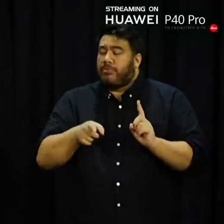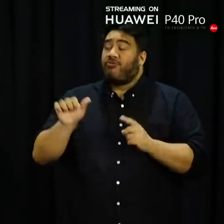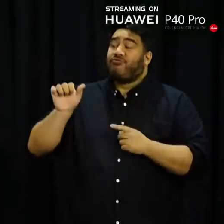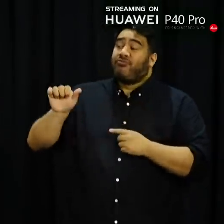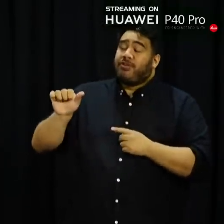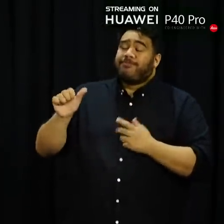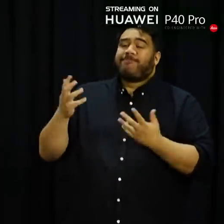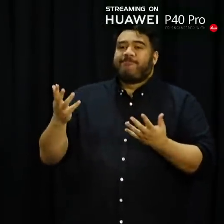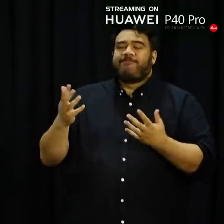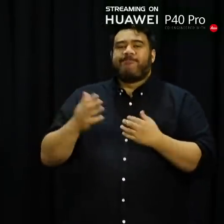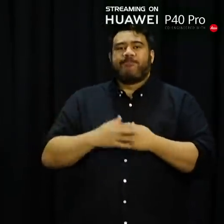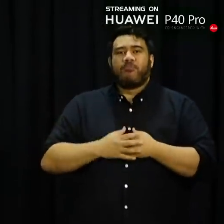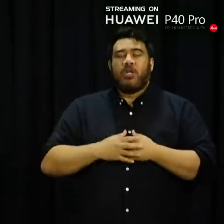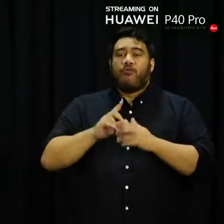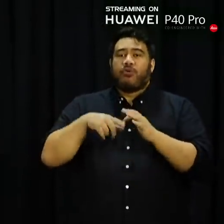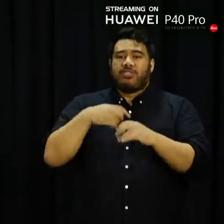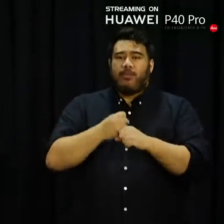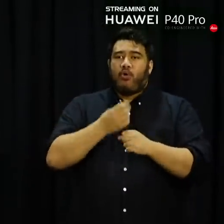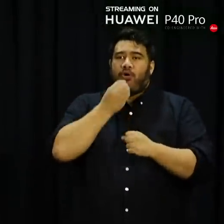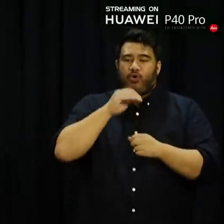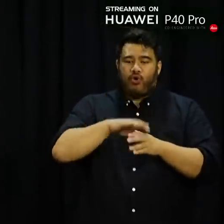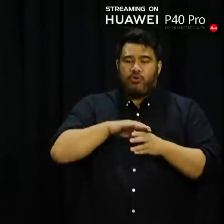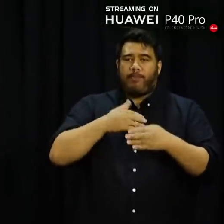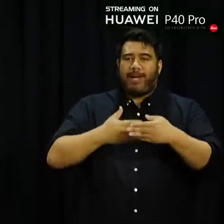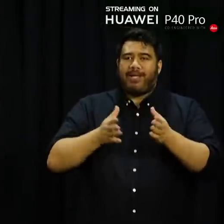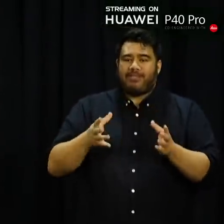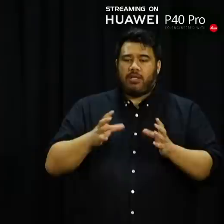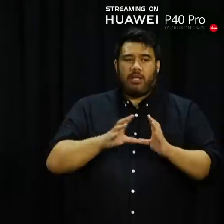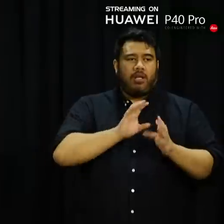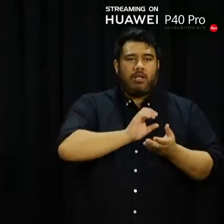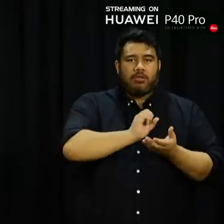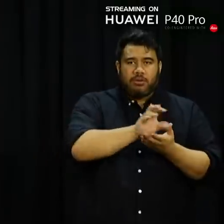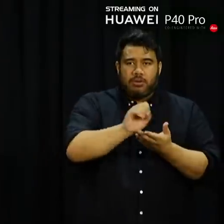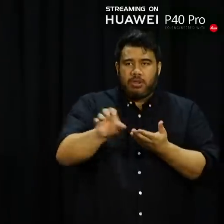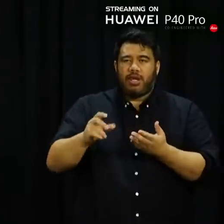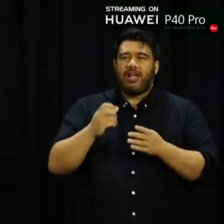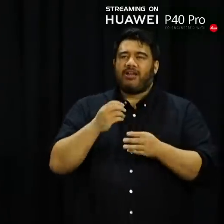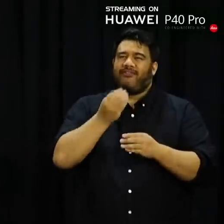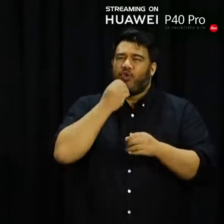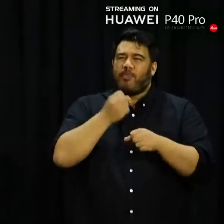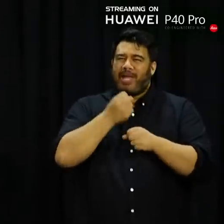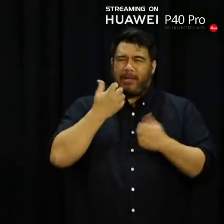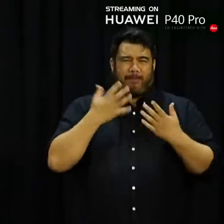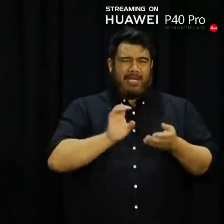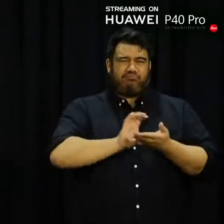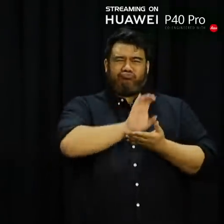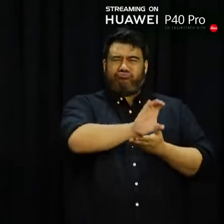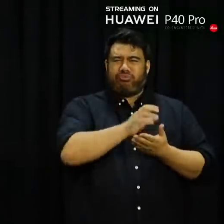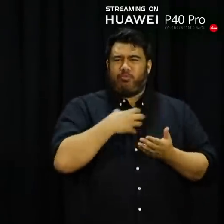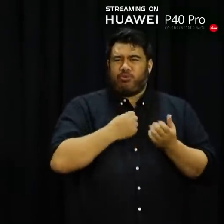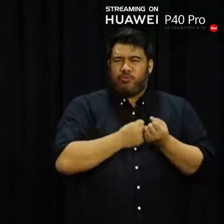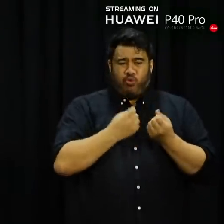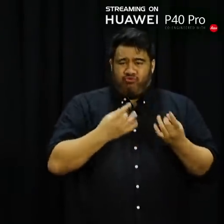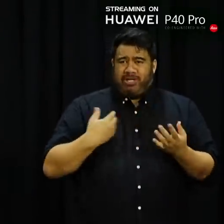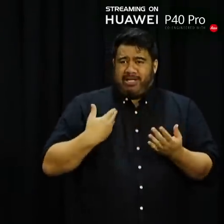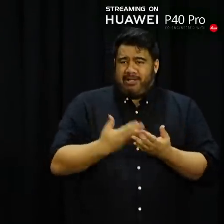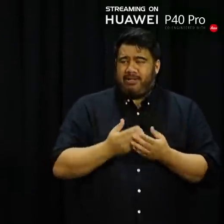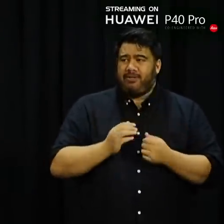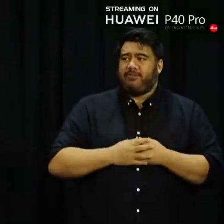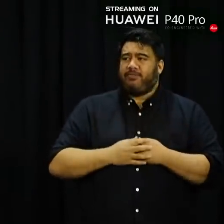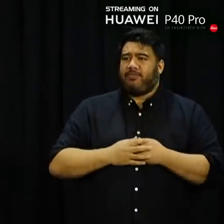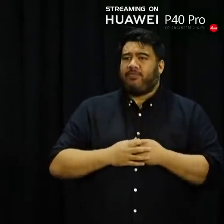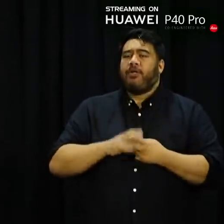of food parcels. Extra support has already gone into food banks. You will have heard that we're now putting in